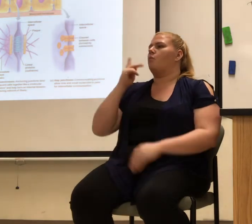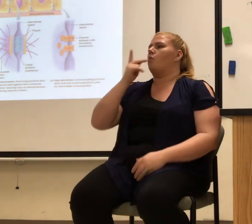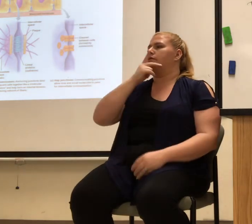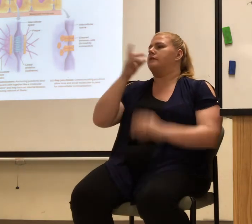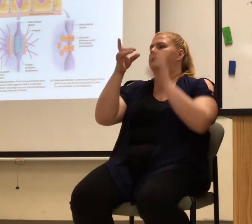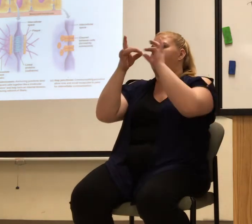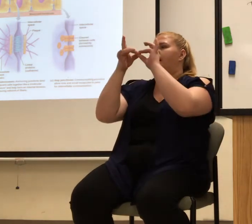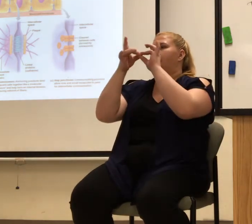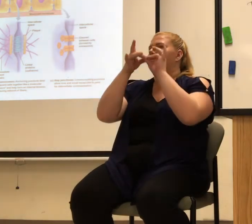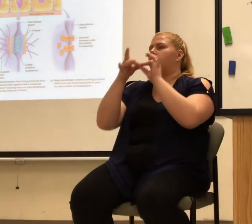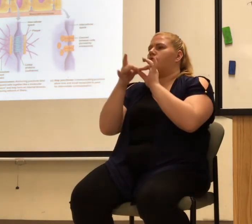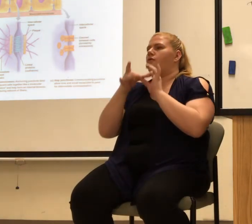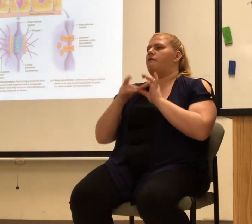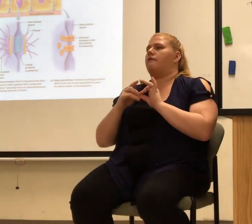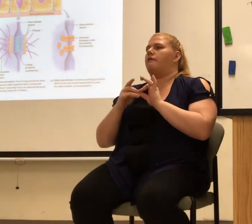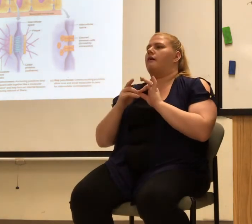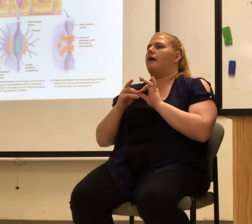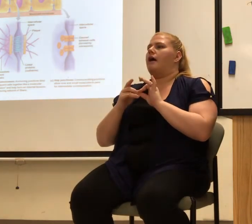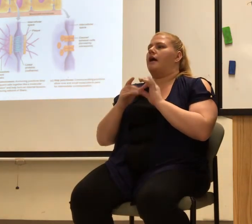zip cells together.